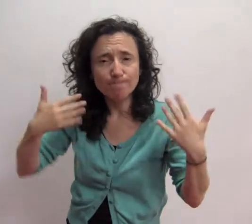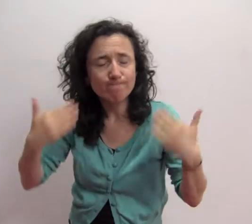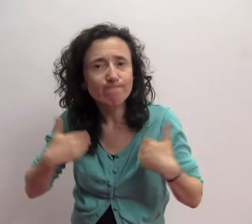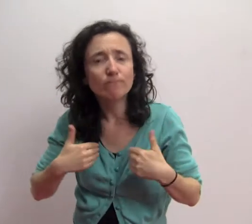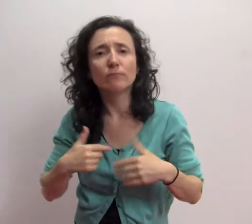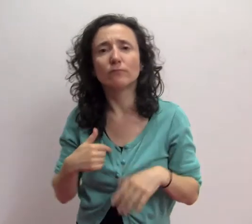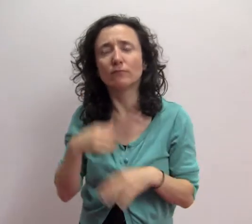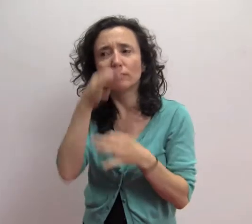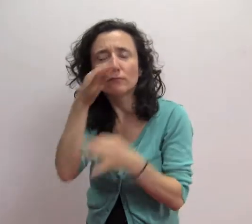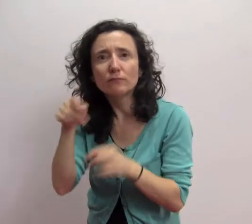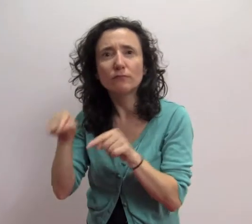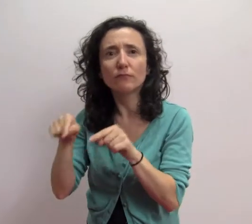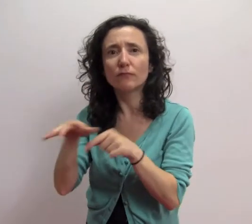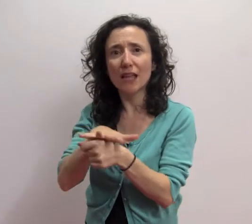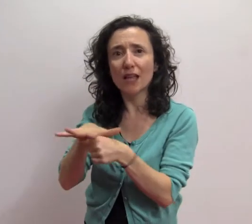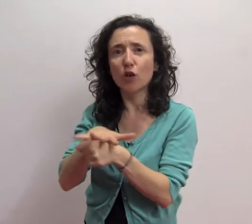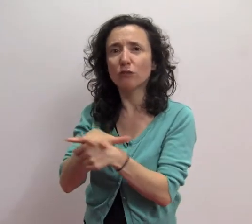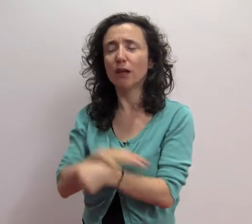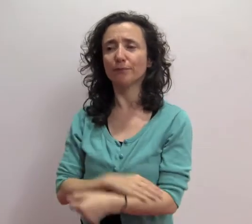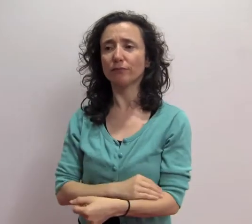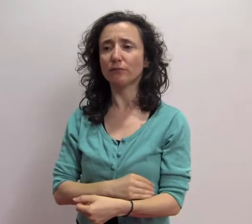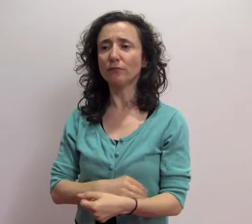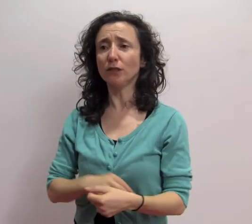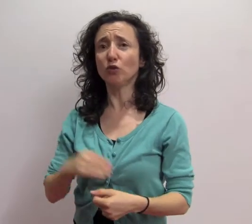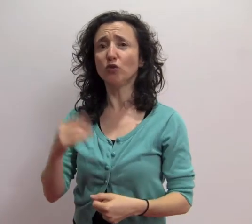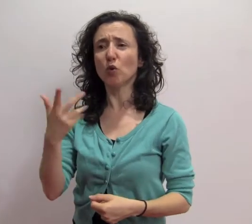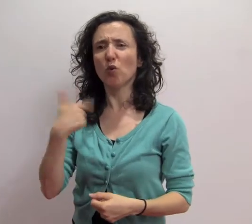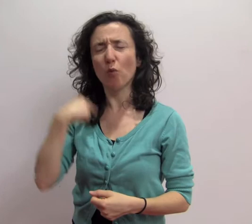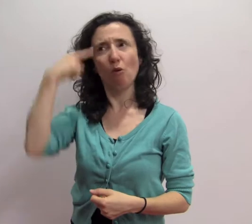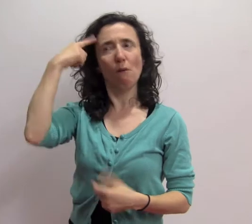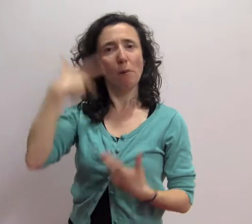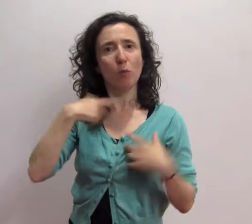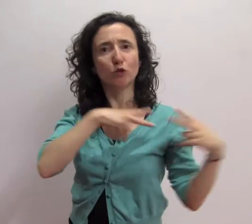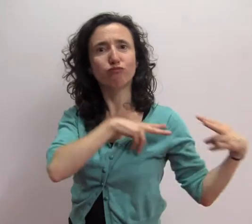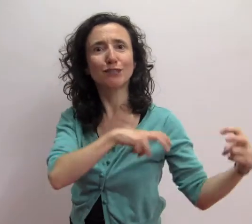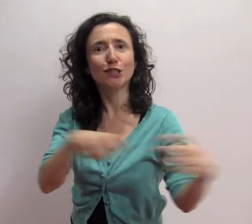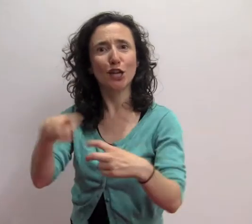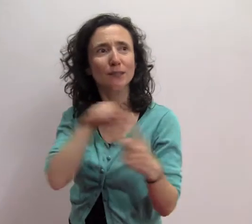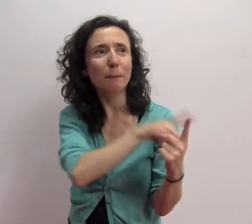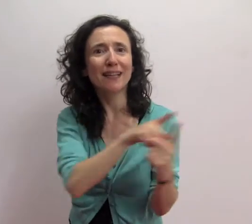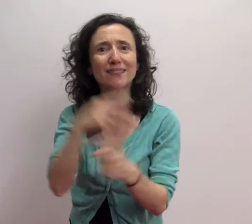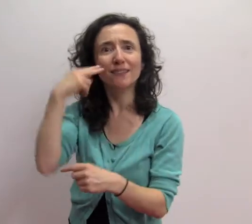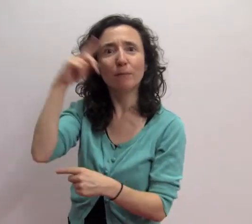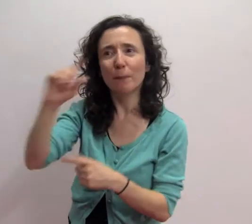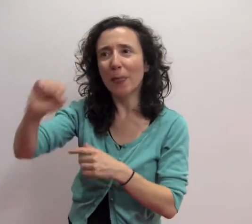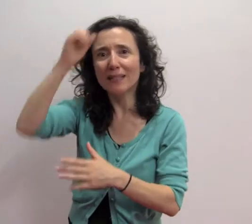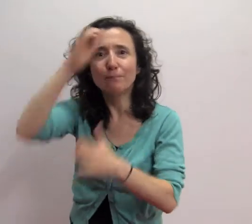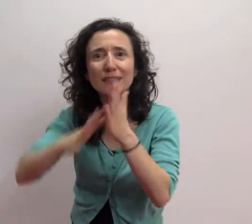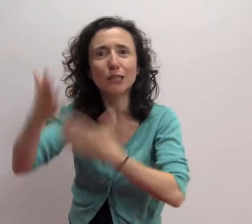about the politics because of this limited access to information? So I was doing some research about